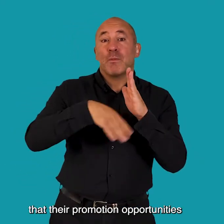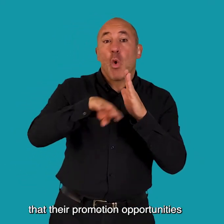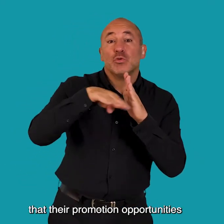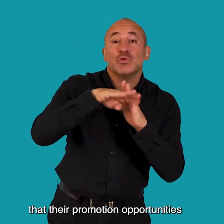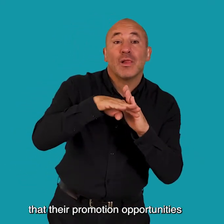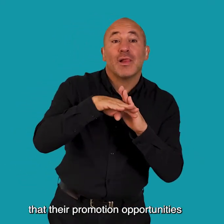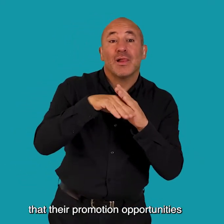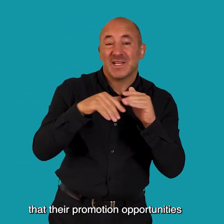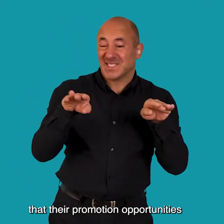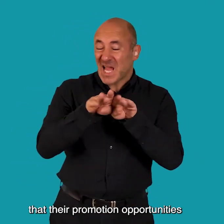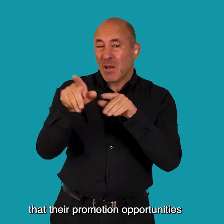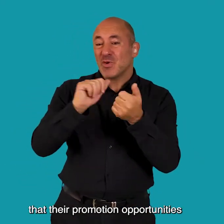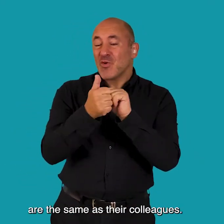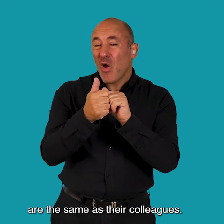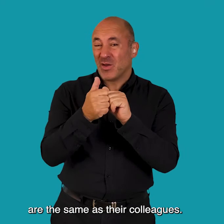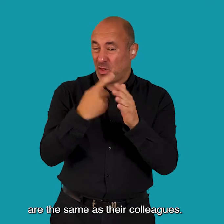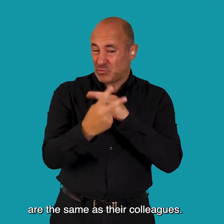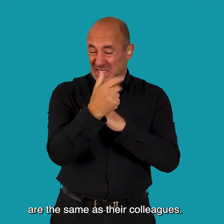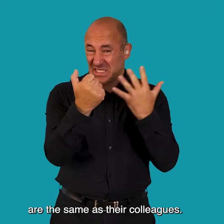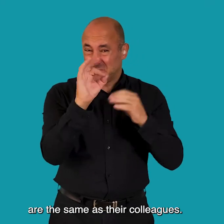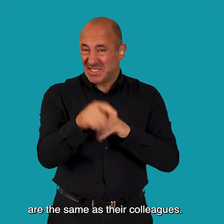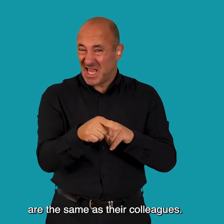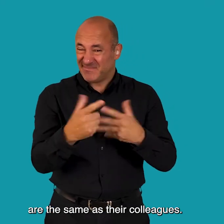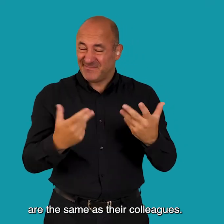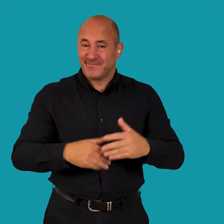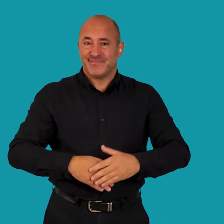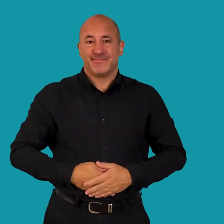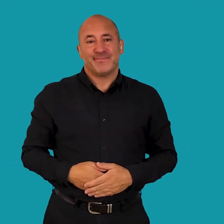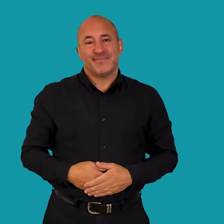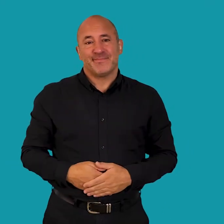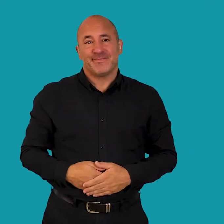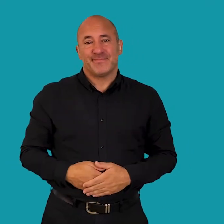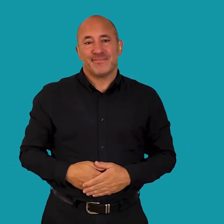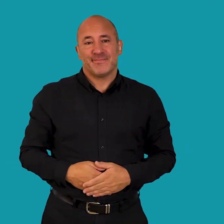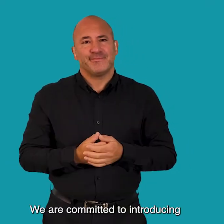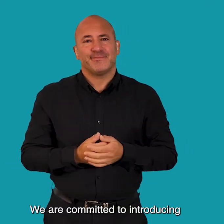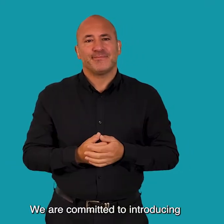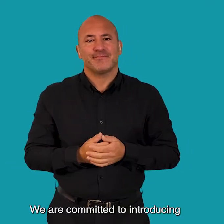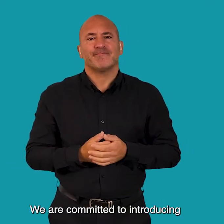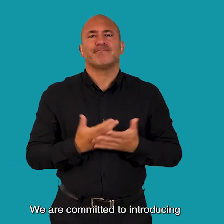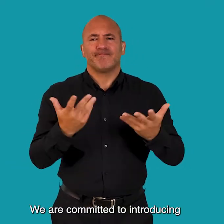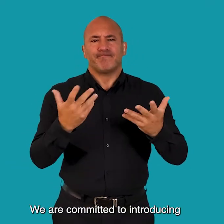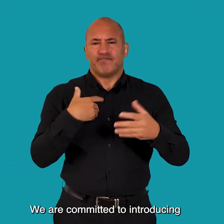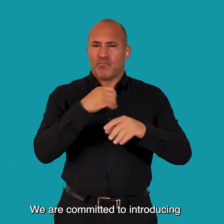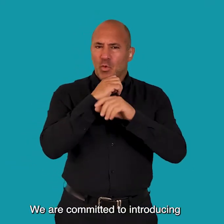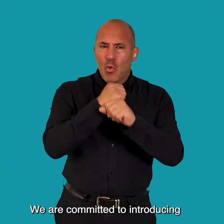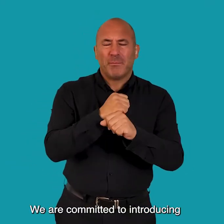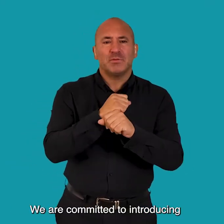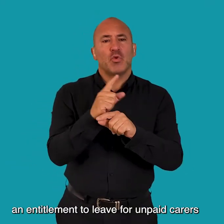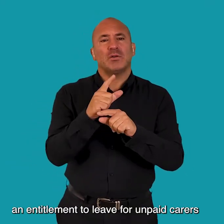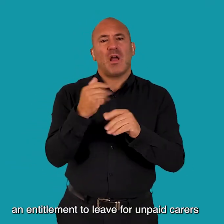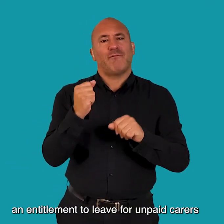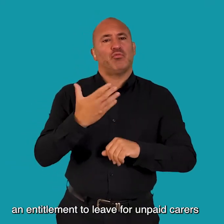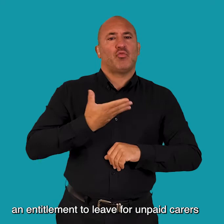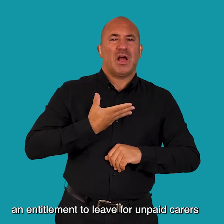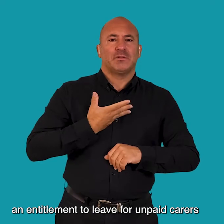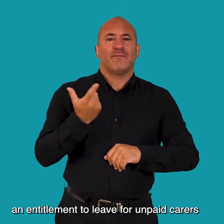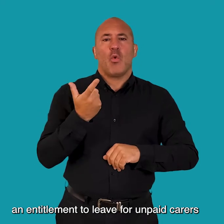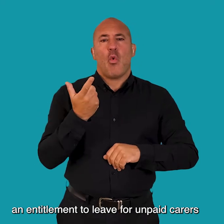promotion opportunities are the same as their colleagues. We are committed to introducing an entitlement to leave for